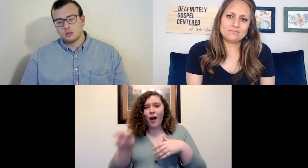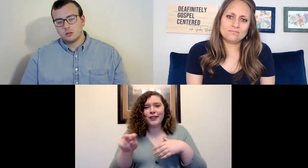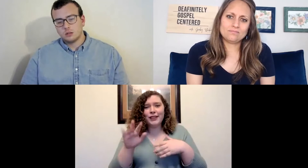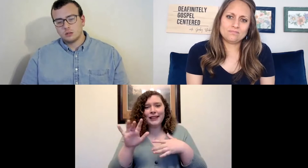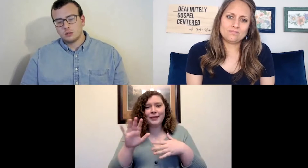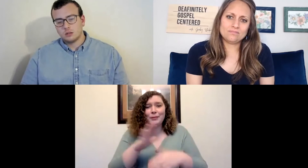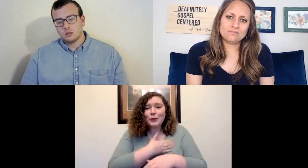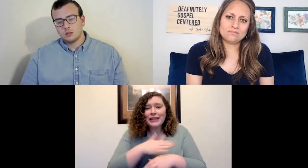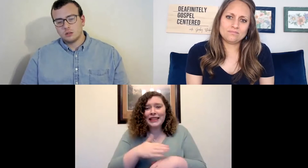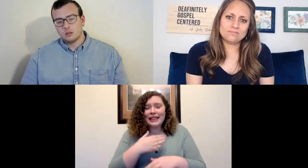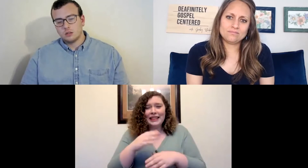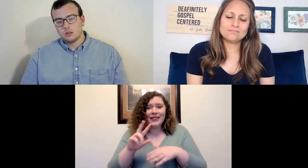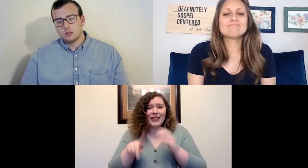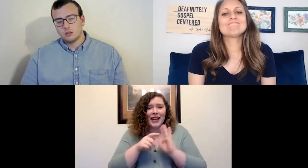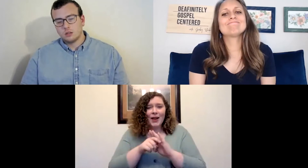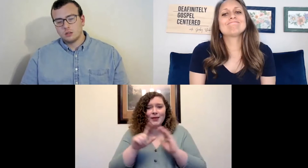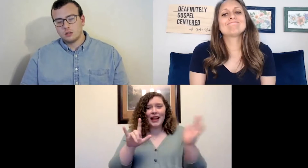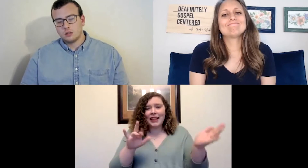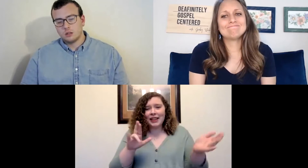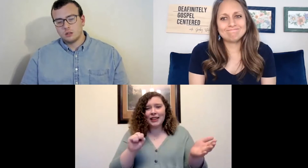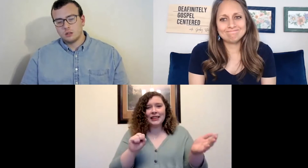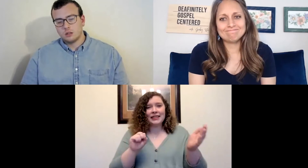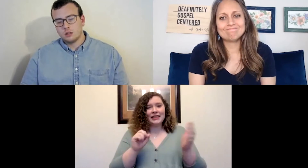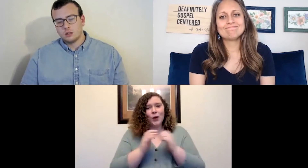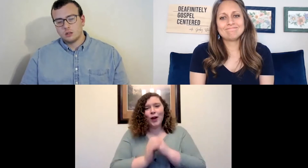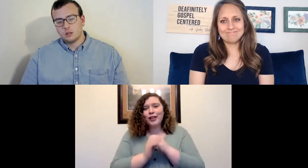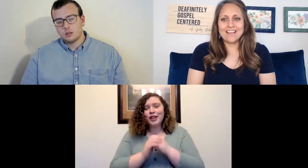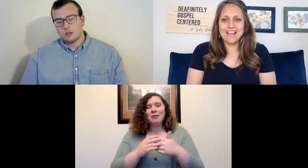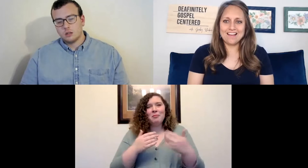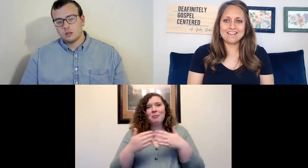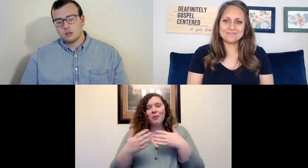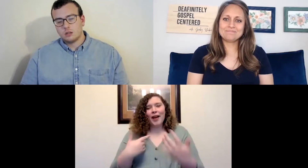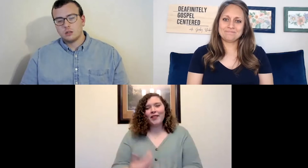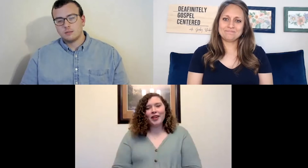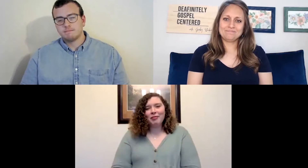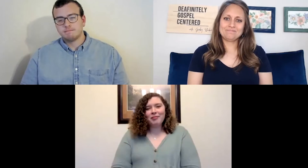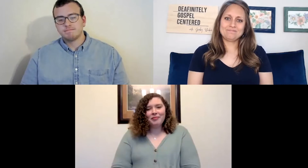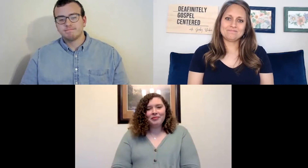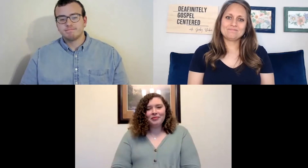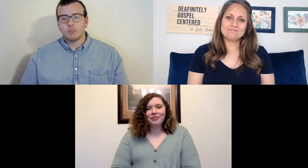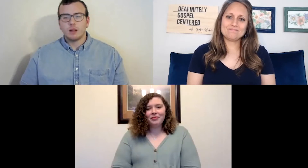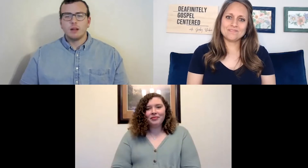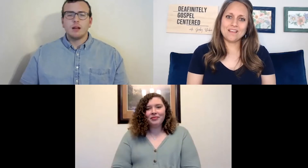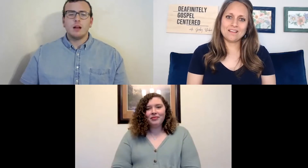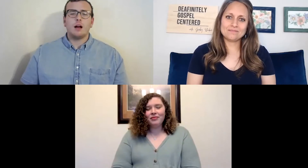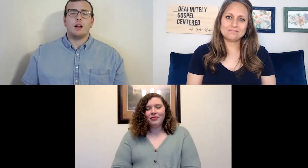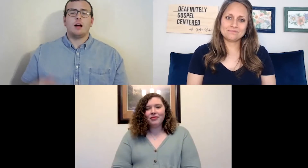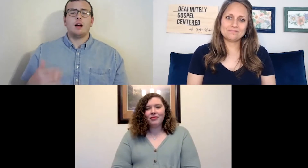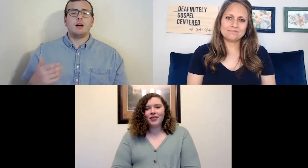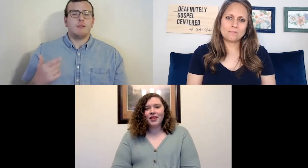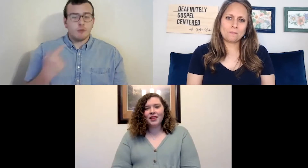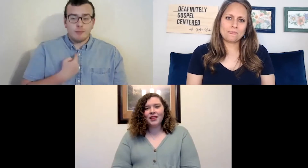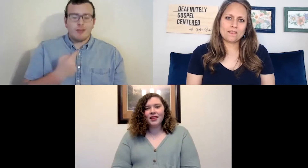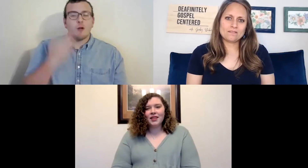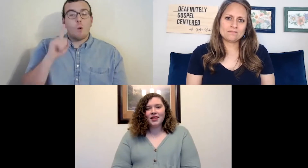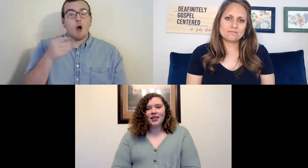God is often through watching music videos of like lyrics of worship songs, things like that. I think one of the things for